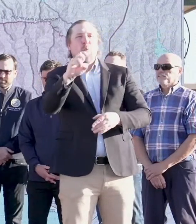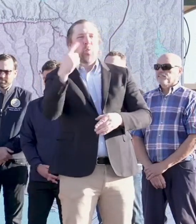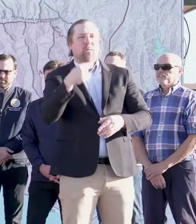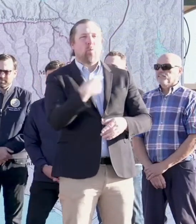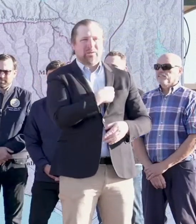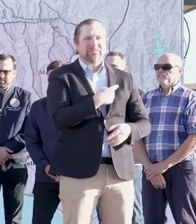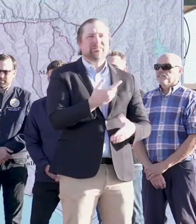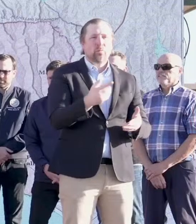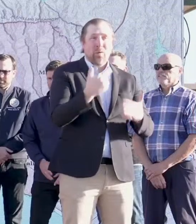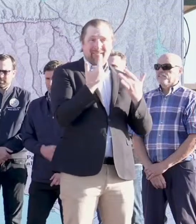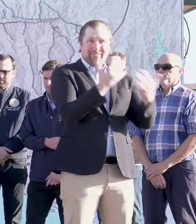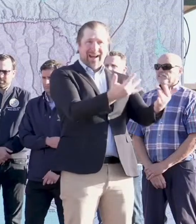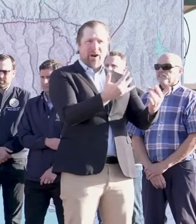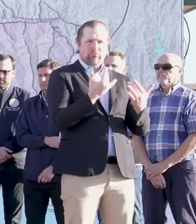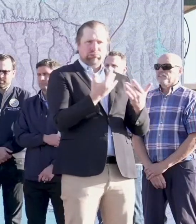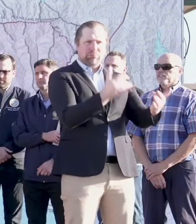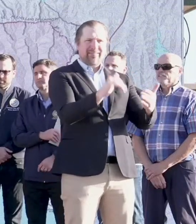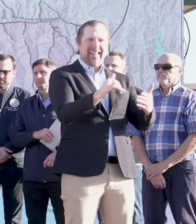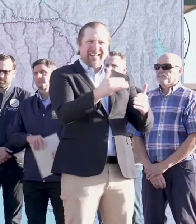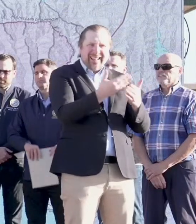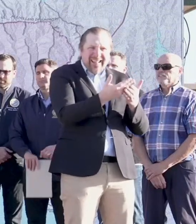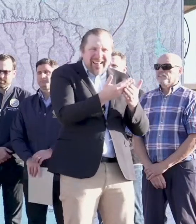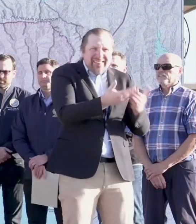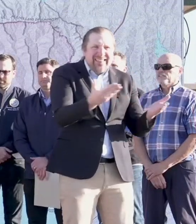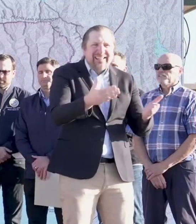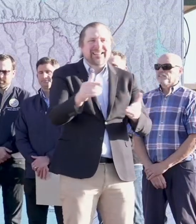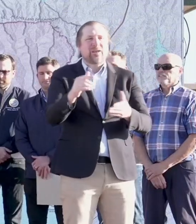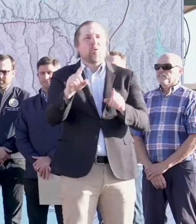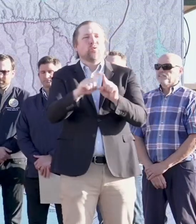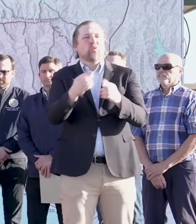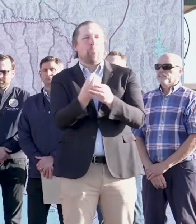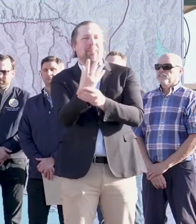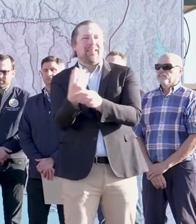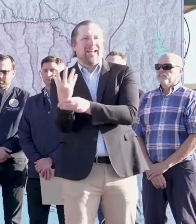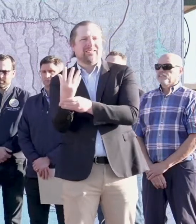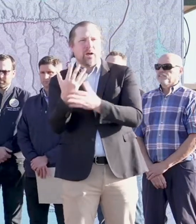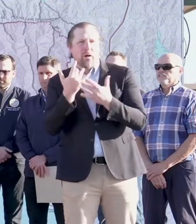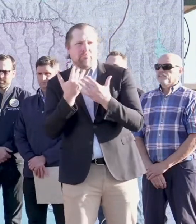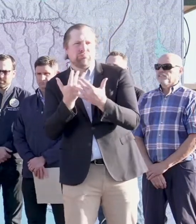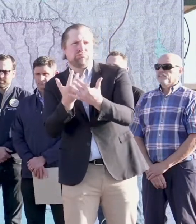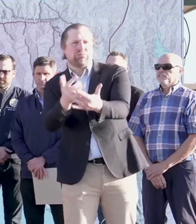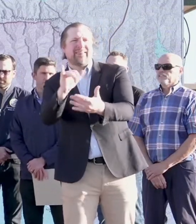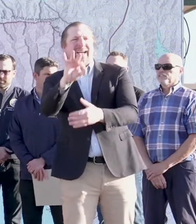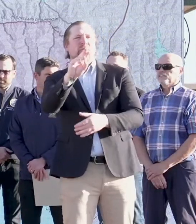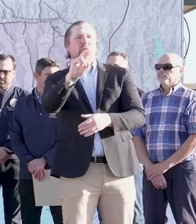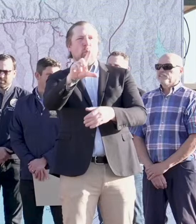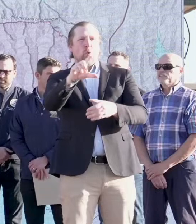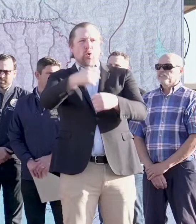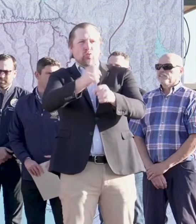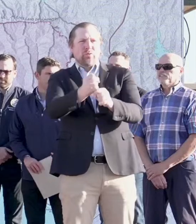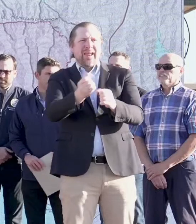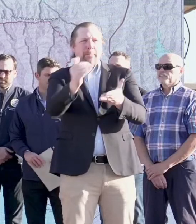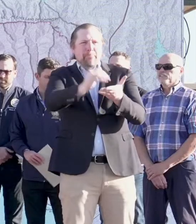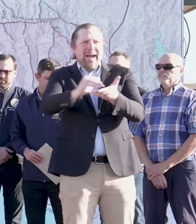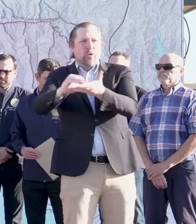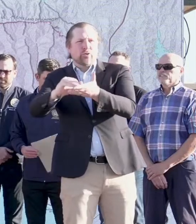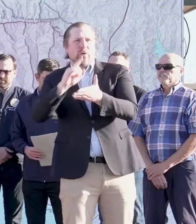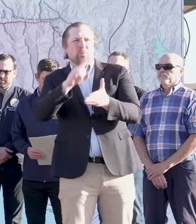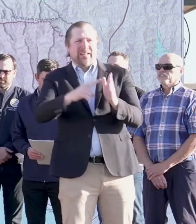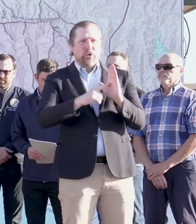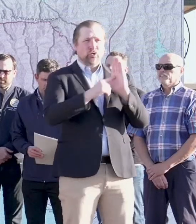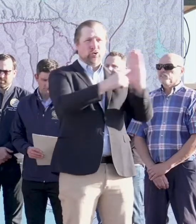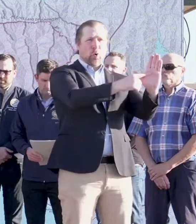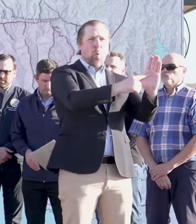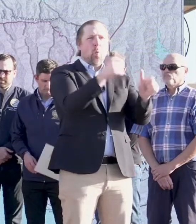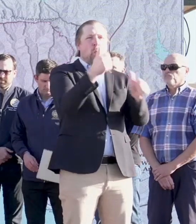As fire burns on these materials and the vegetation, the fuels create fire patterns that tell of